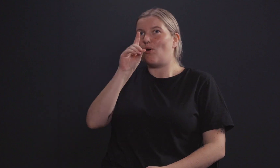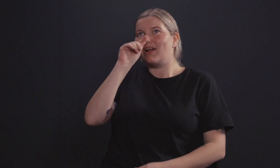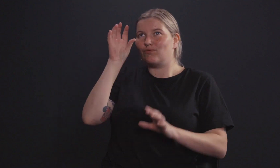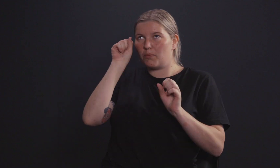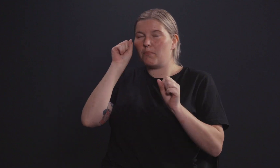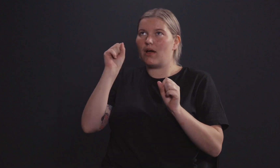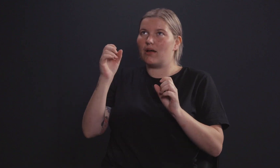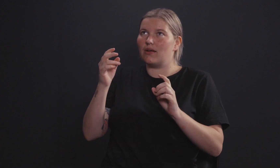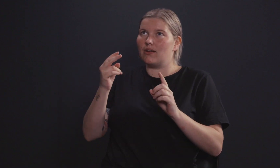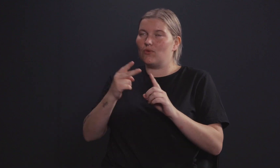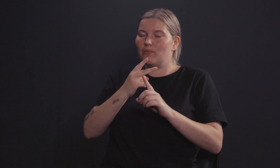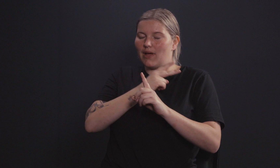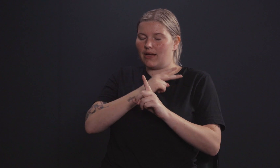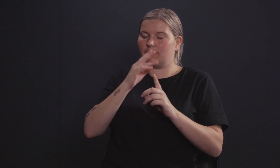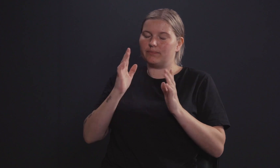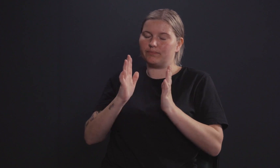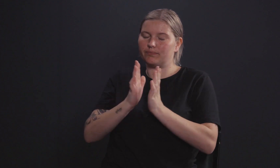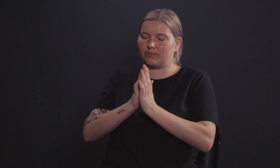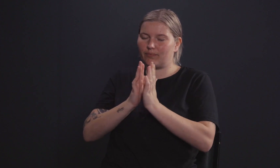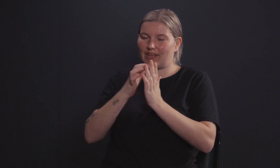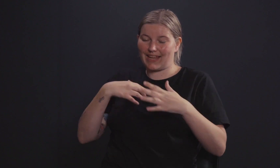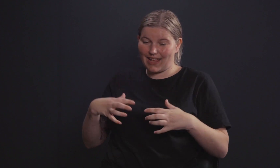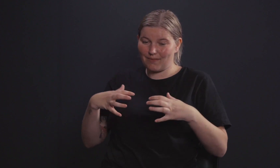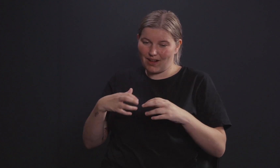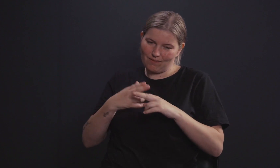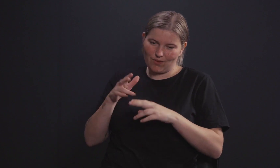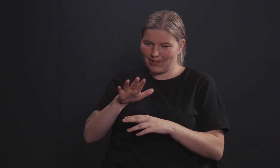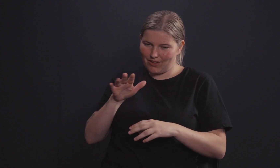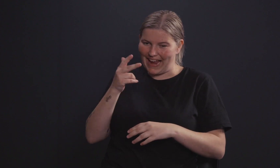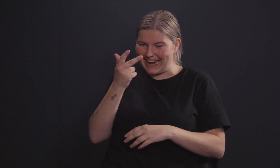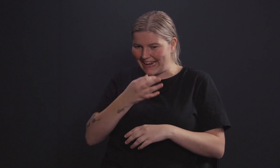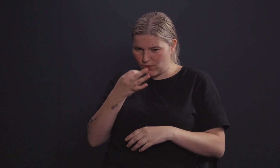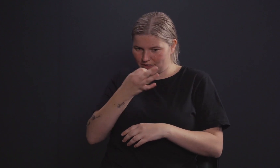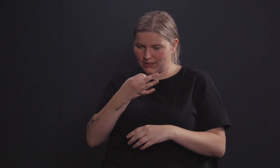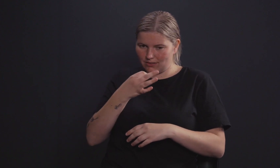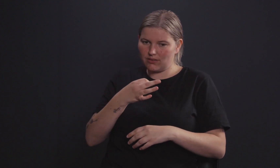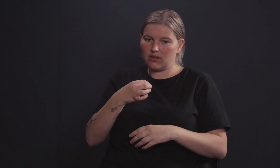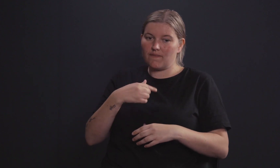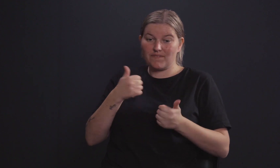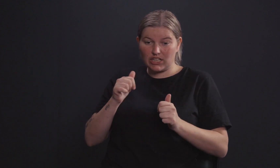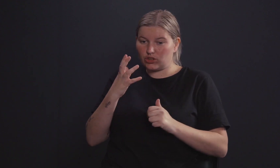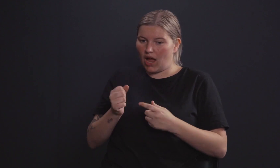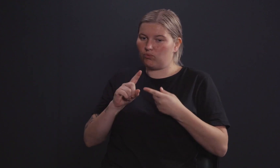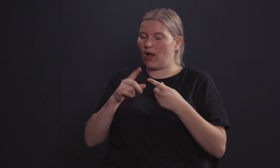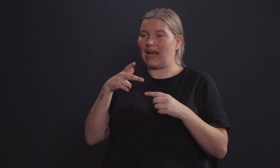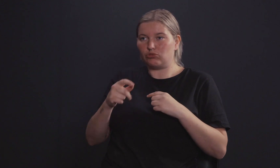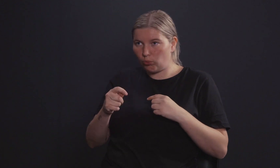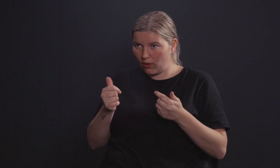From what I can remember, I was in labour for about 8 hours, and I'd had 1 epidural.